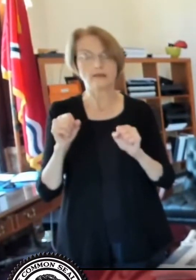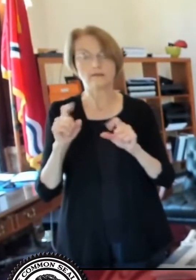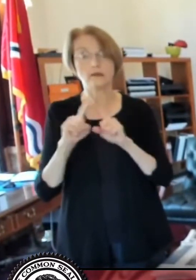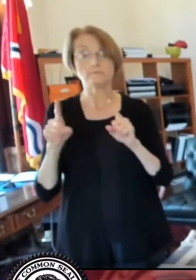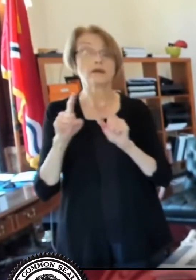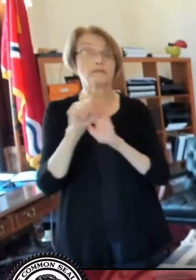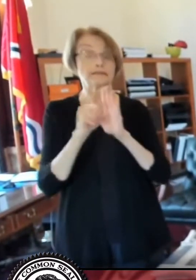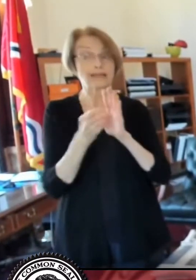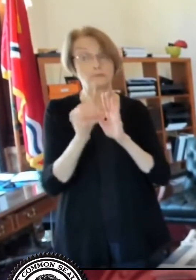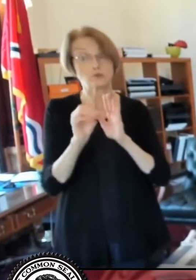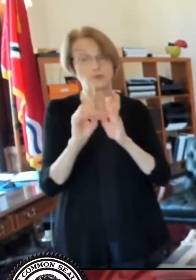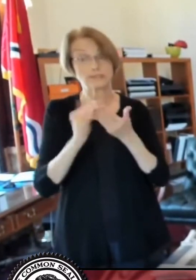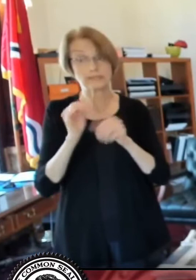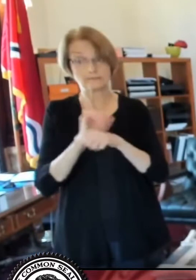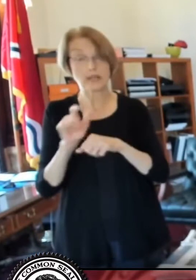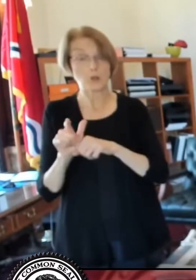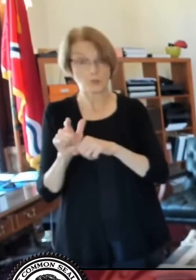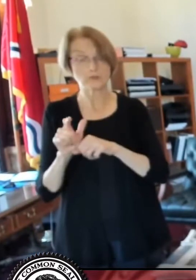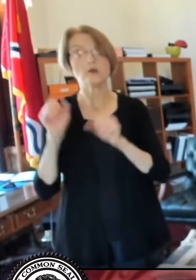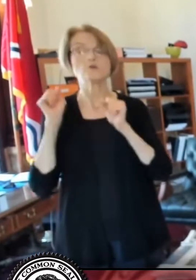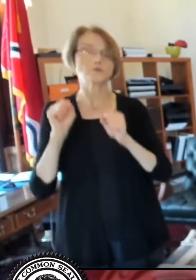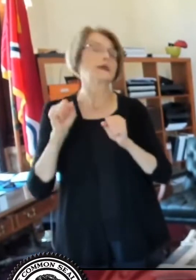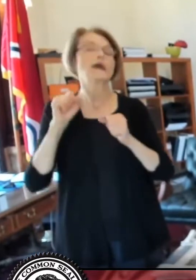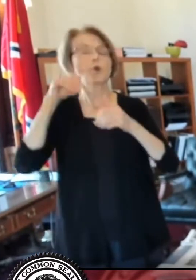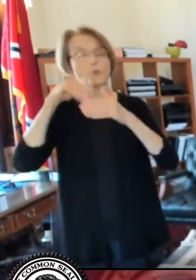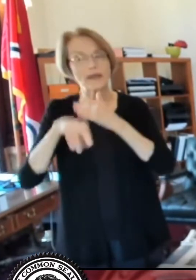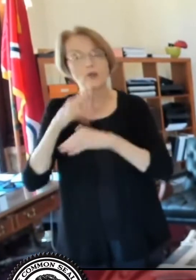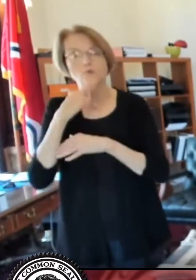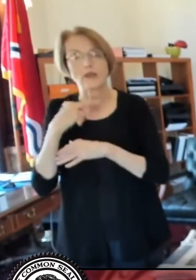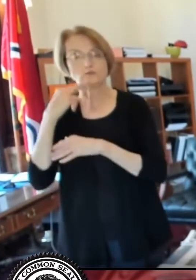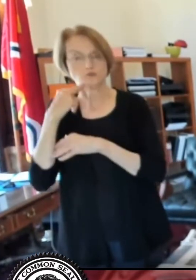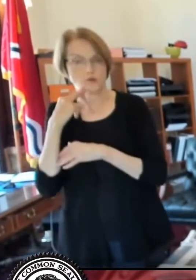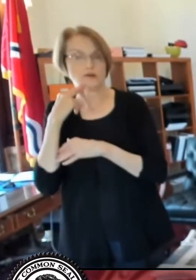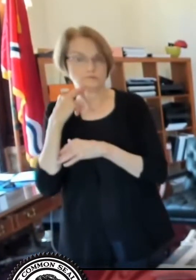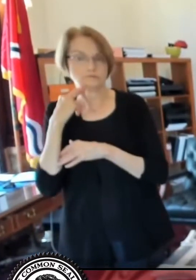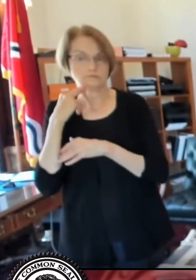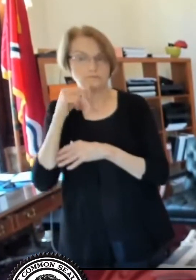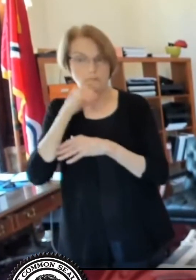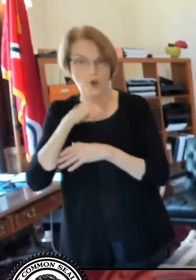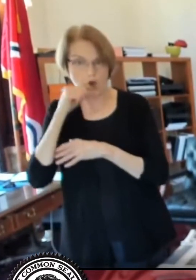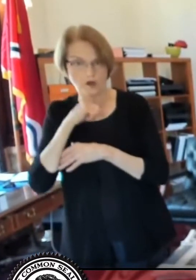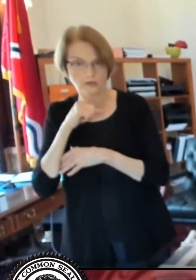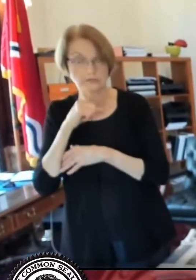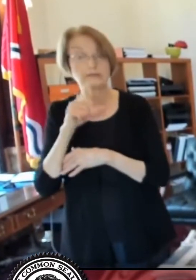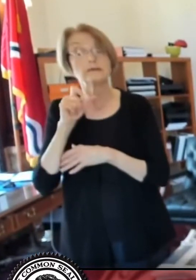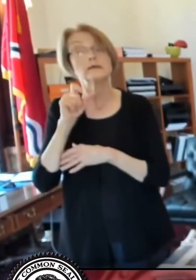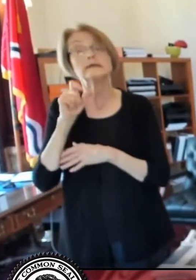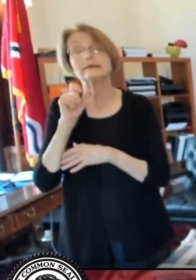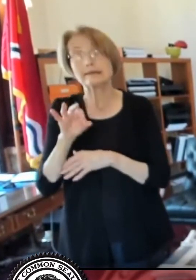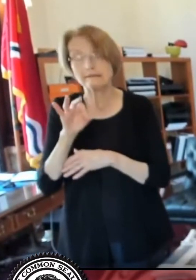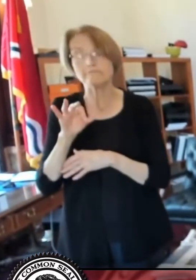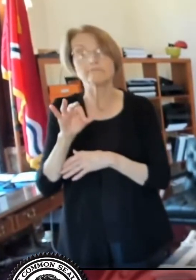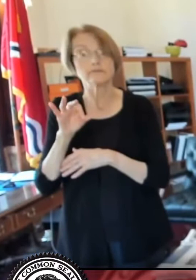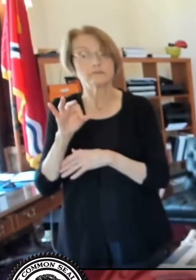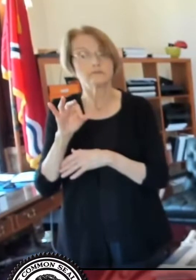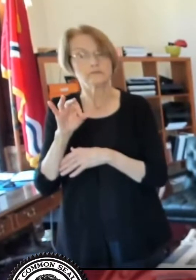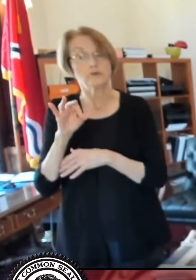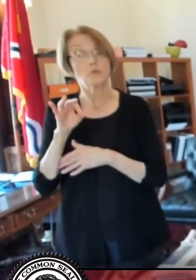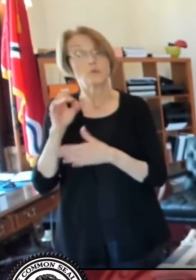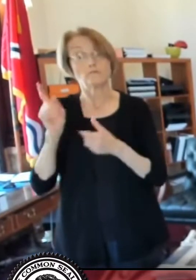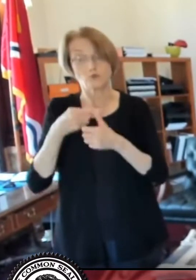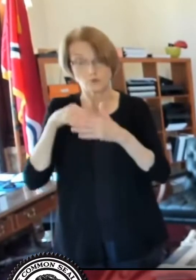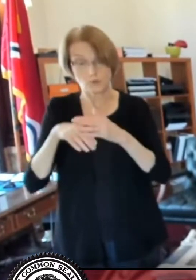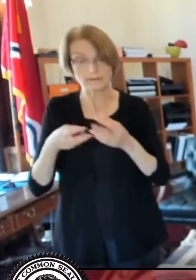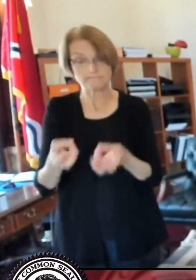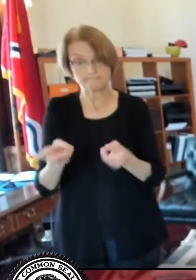right here in the city of St. Louis, to eat inside a restaurant as well, as long as you're wearing a mask, except when you're eating or drinking,